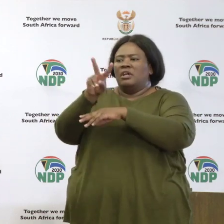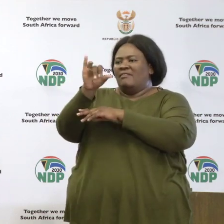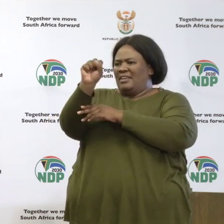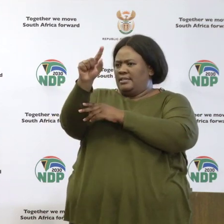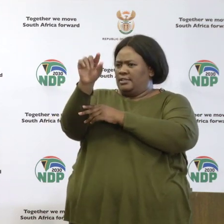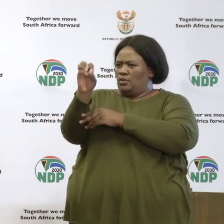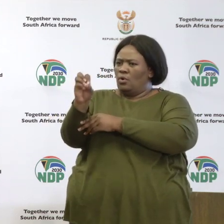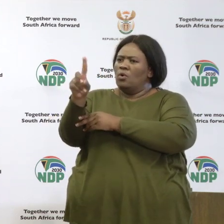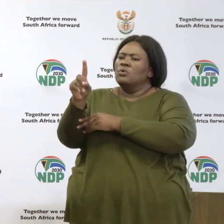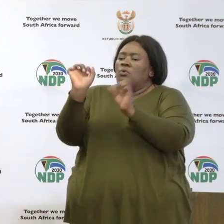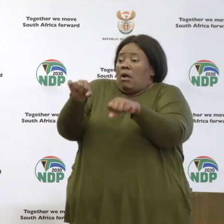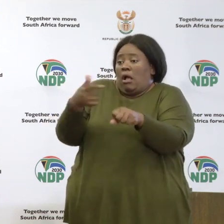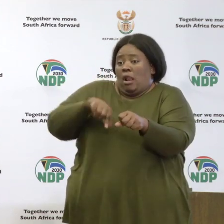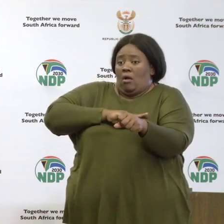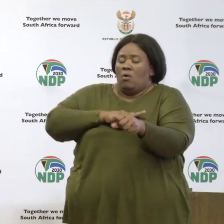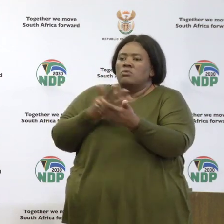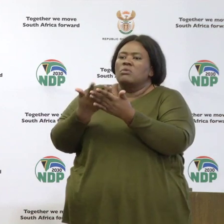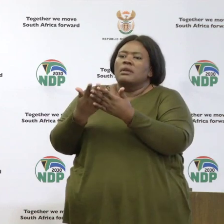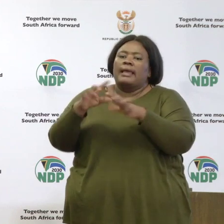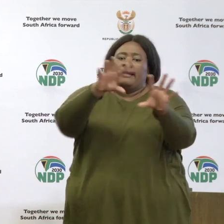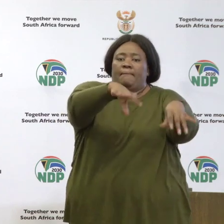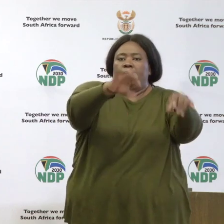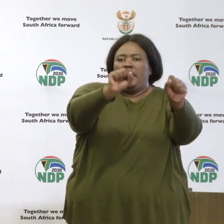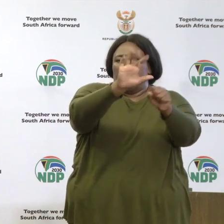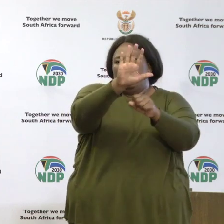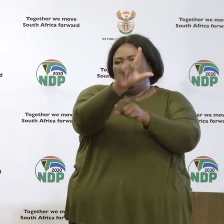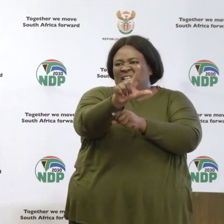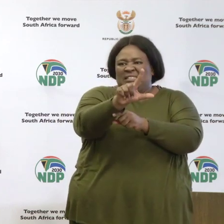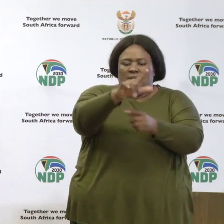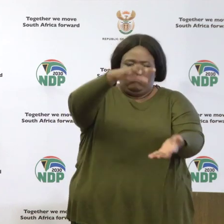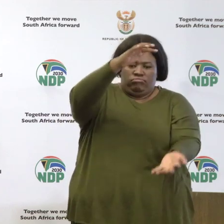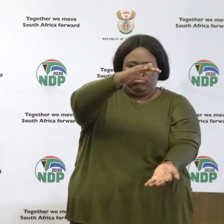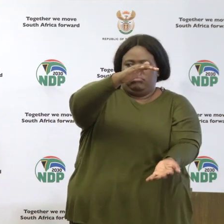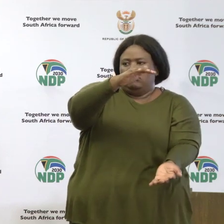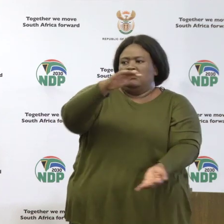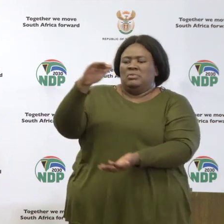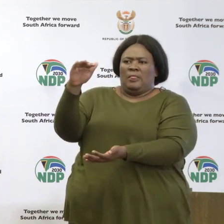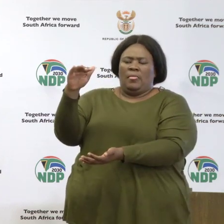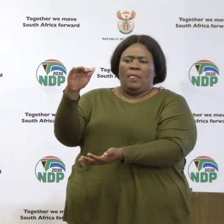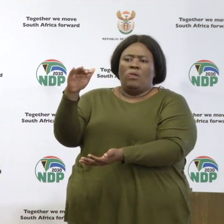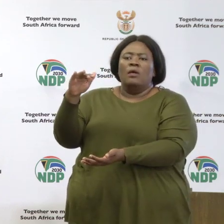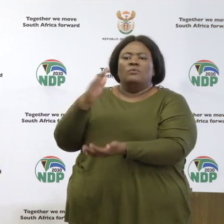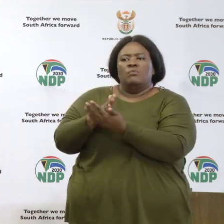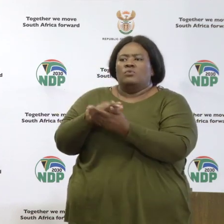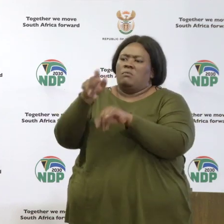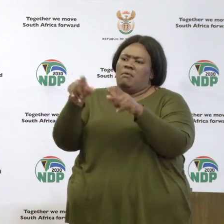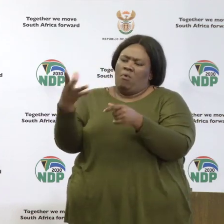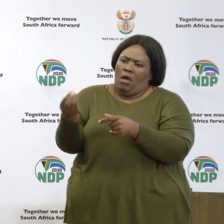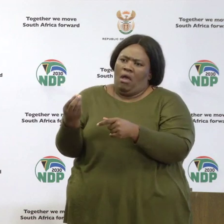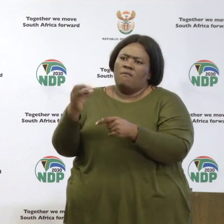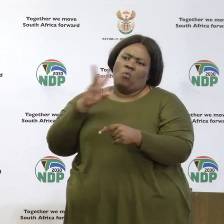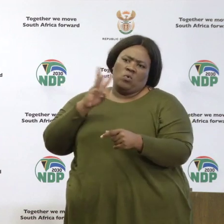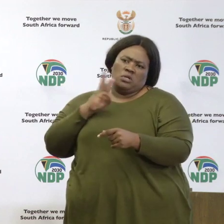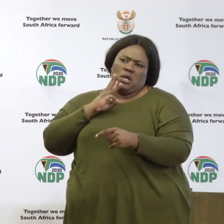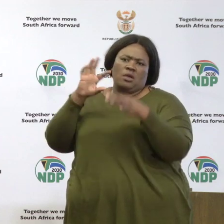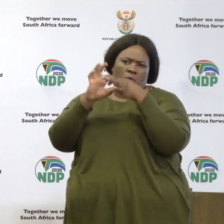us to be able to pick up these 5 liters, especially for the elderly, so that they have water in their homes on a